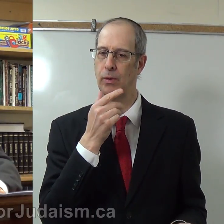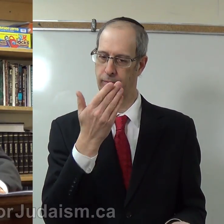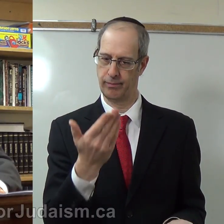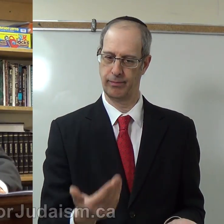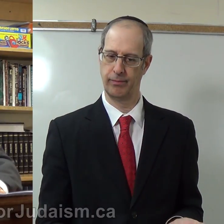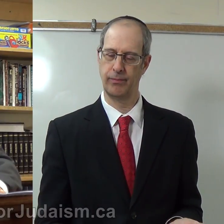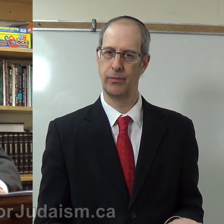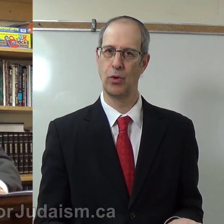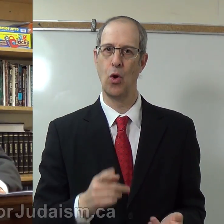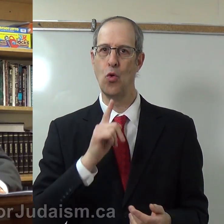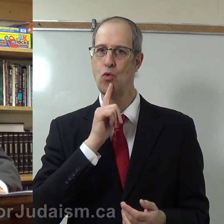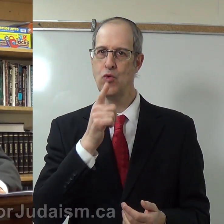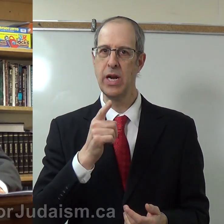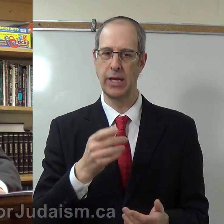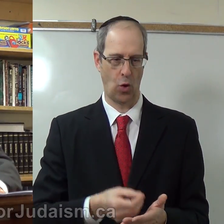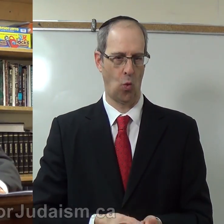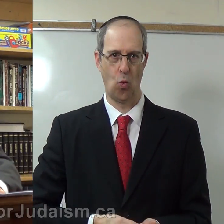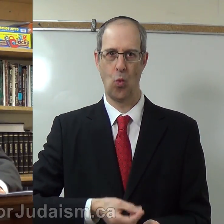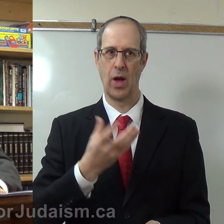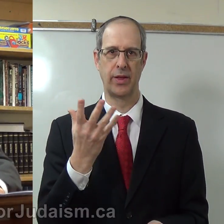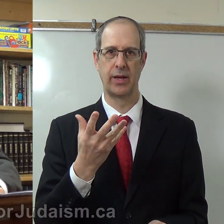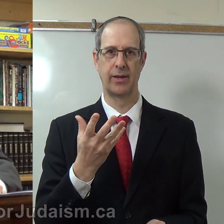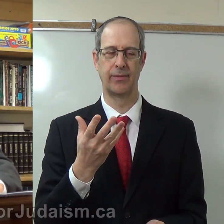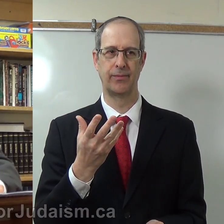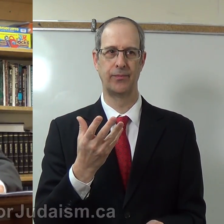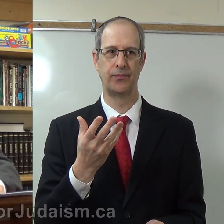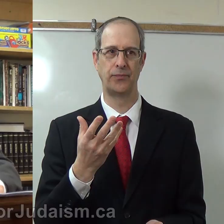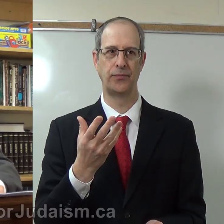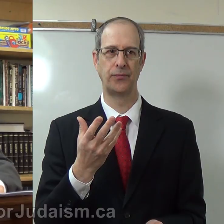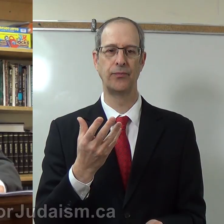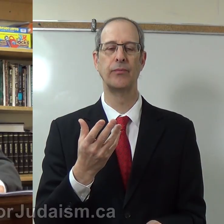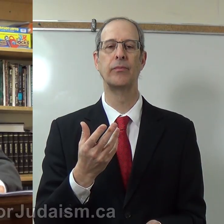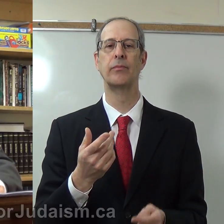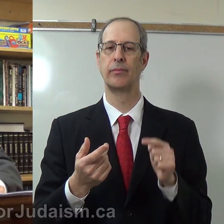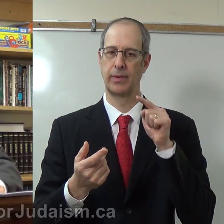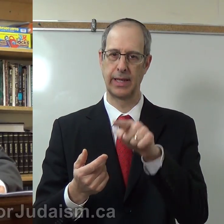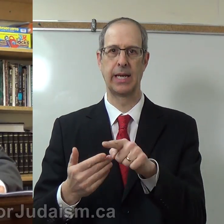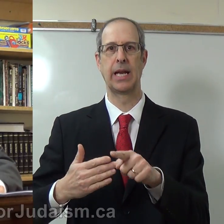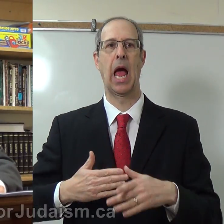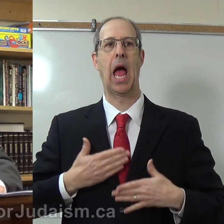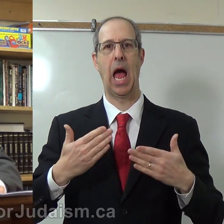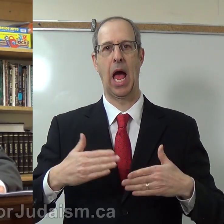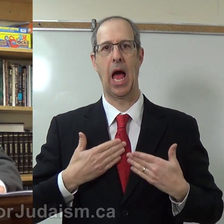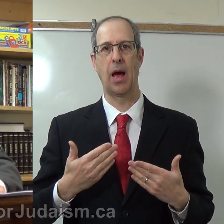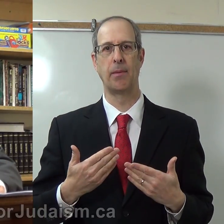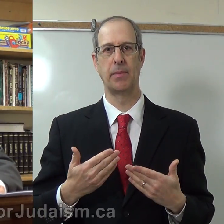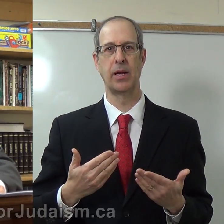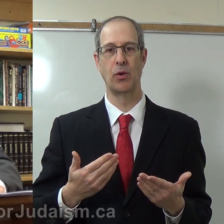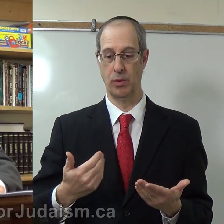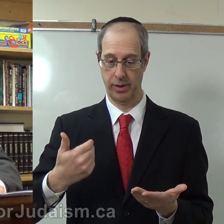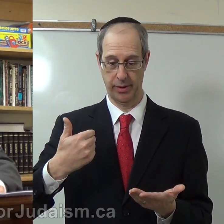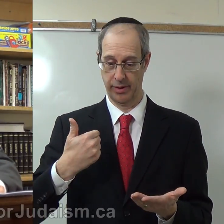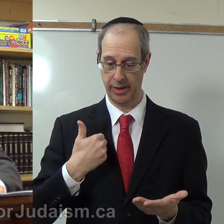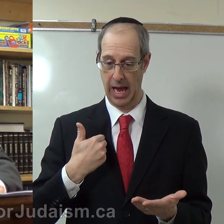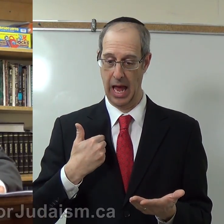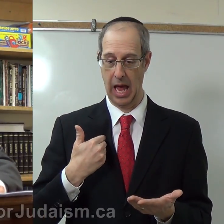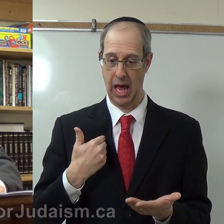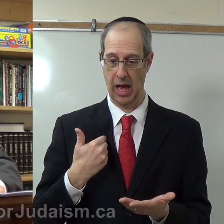person that's really wealthy is the person who is happy with what they have.